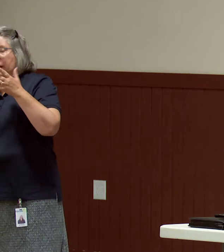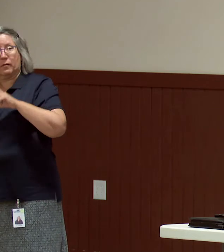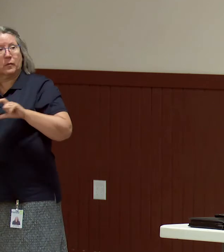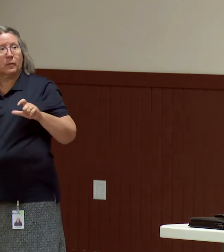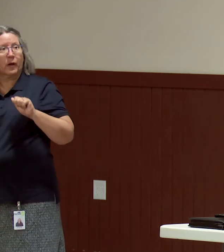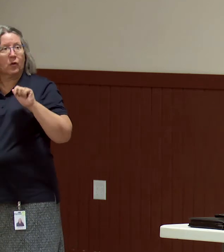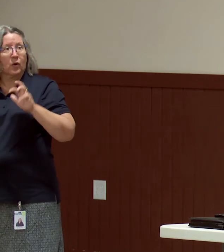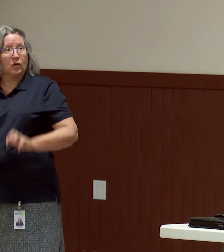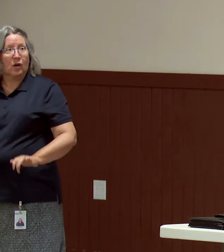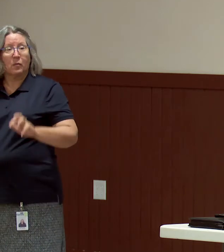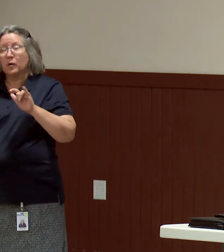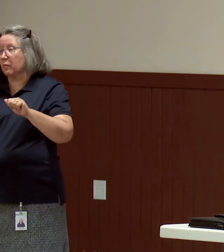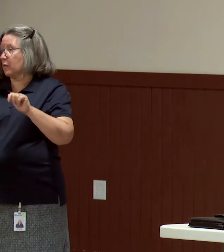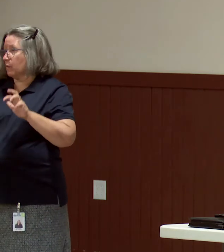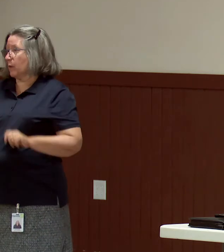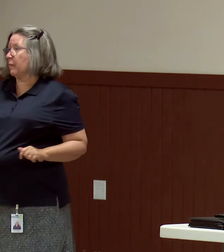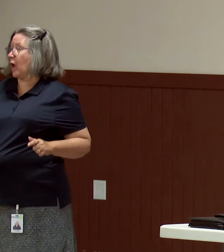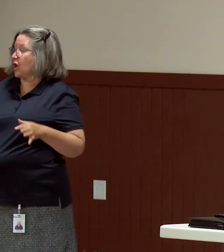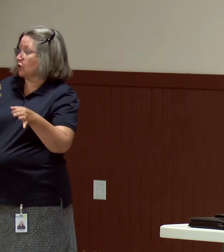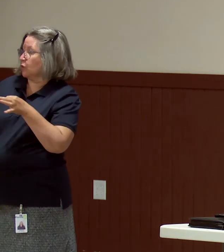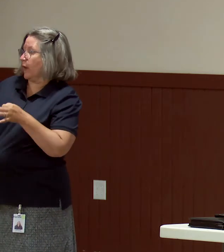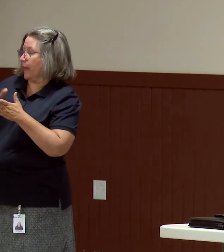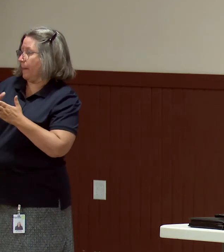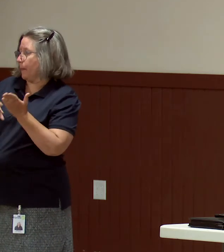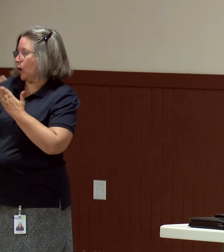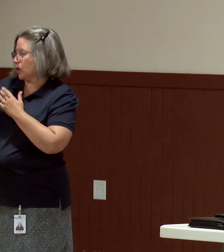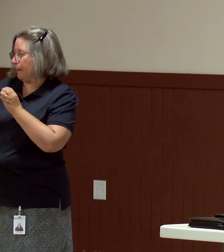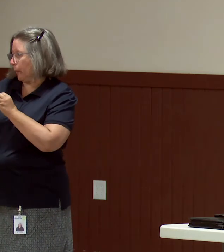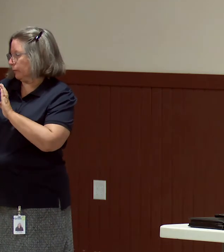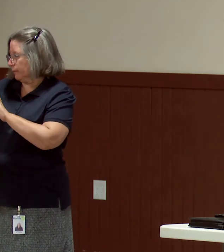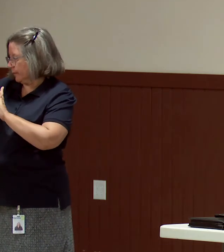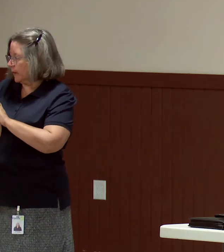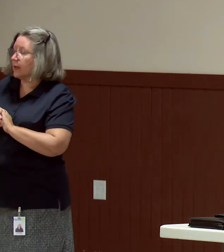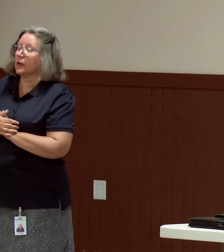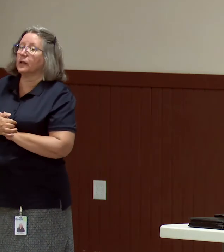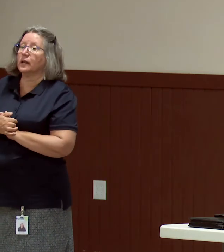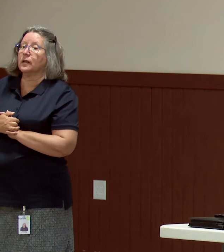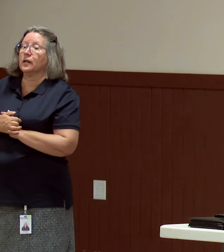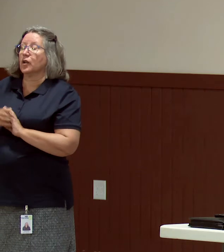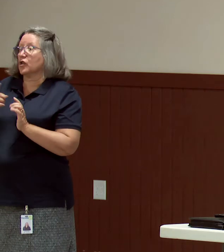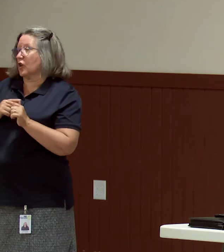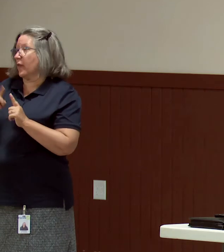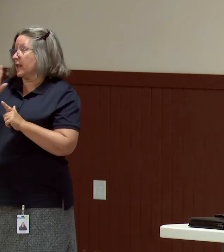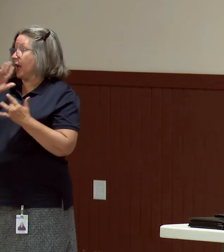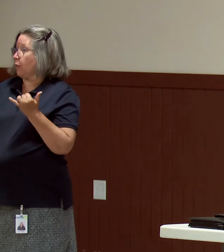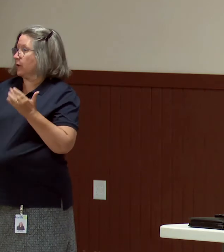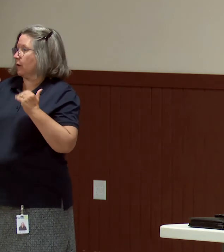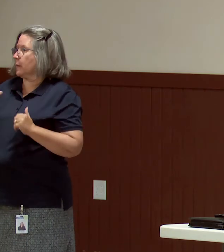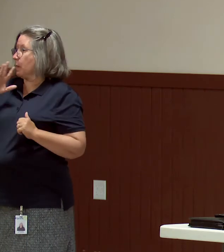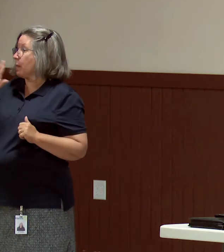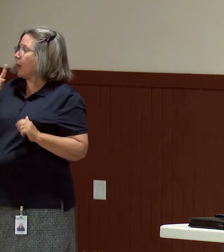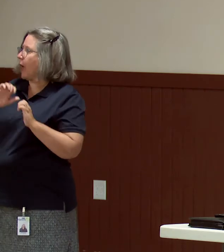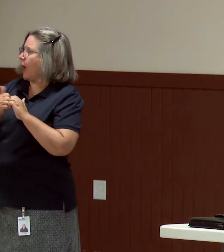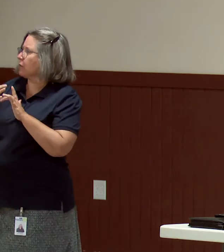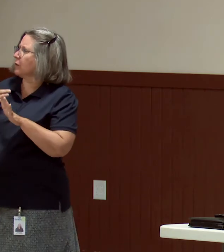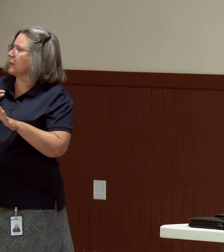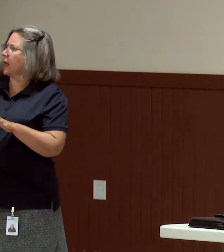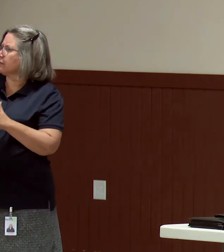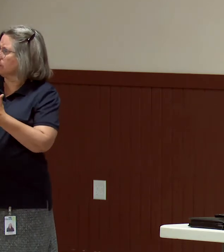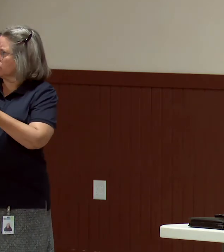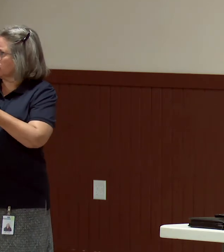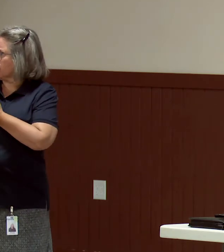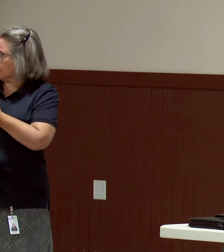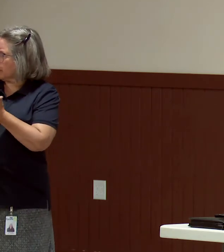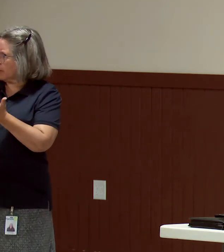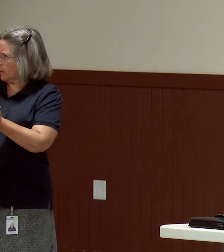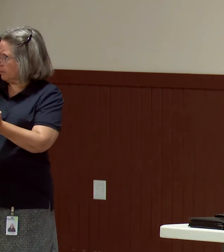chance to apply and describe that project further. So that gets us to the application process. What we intend to do is